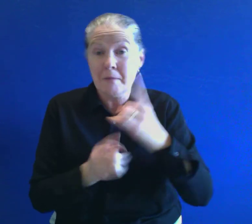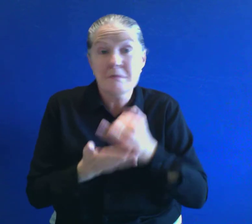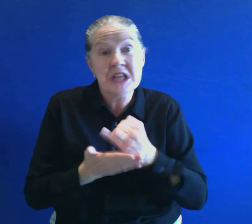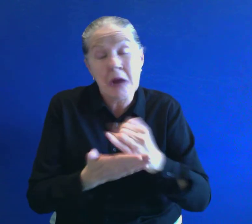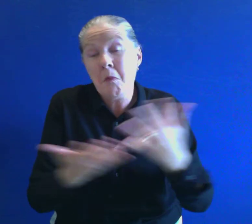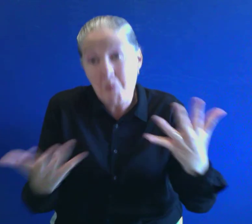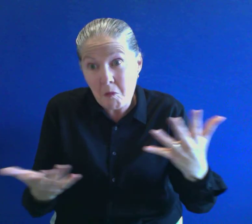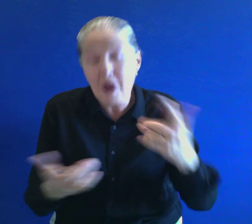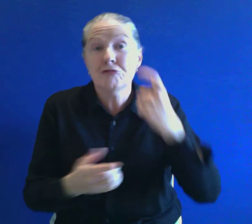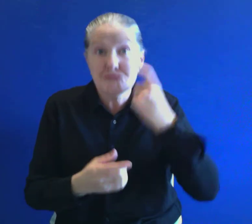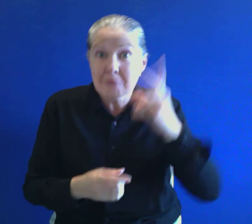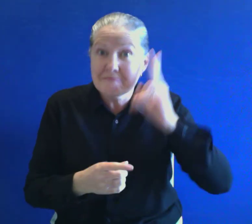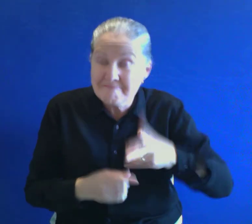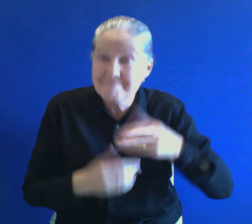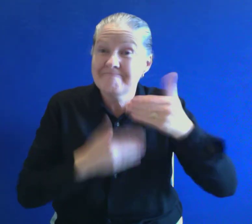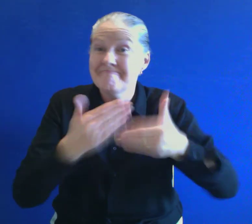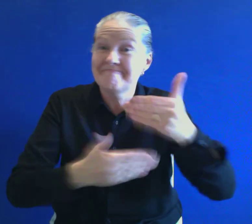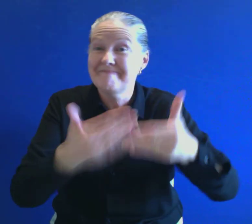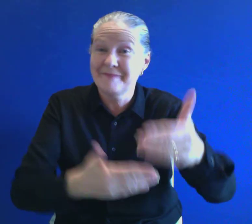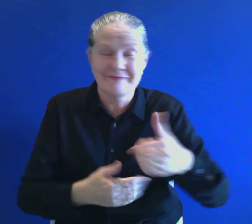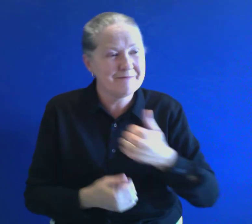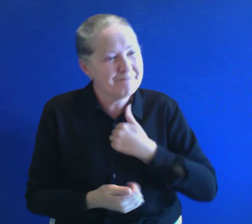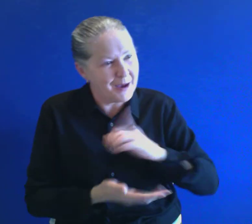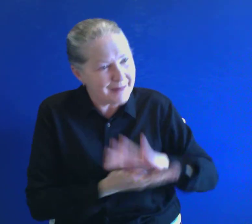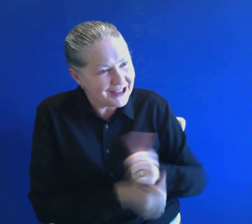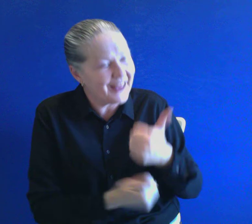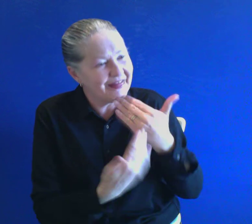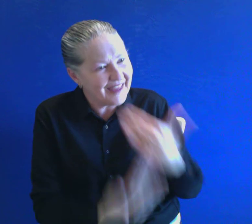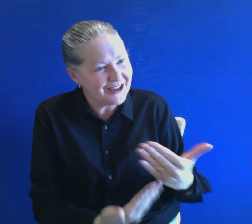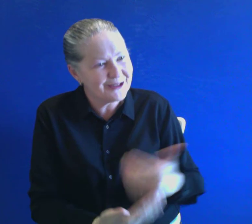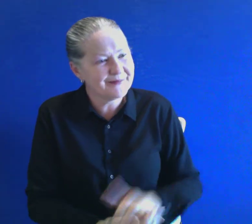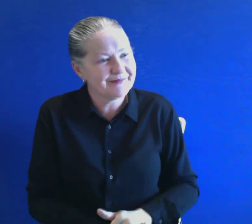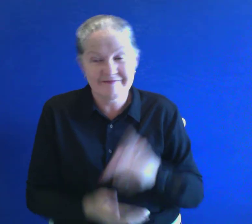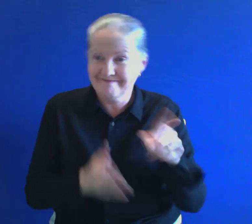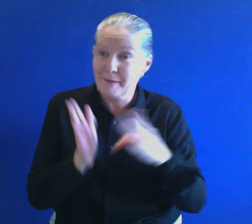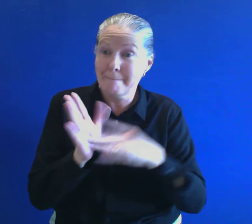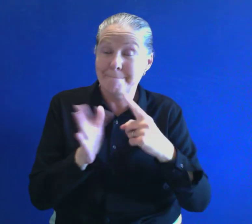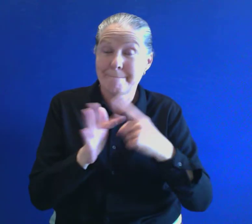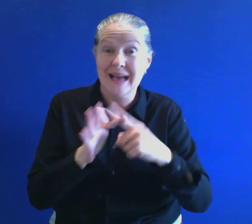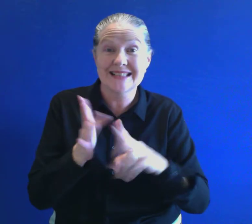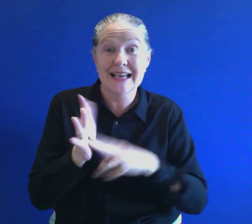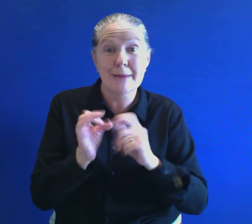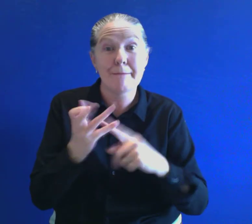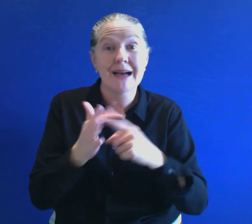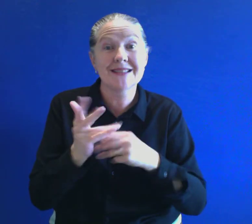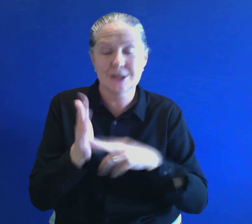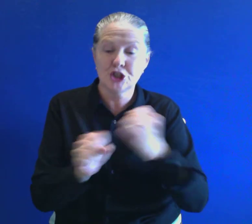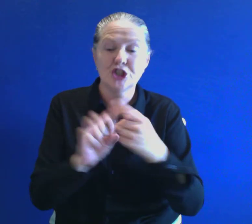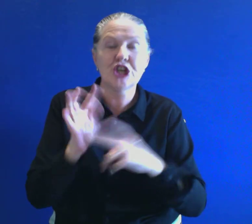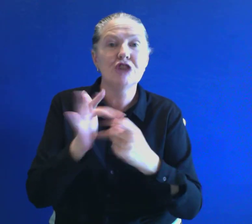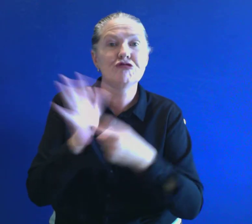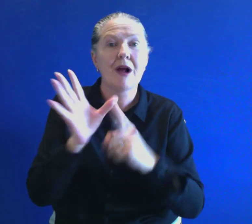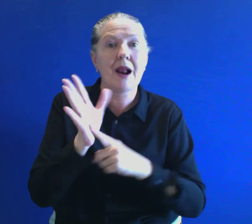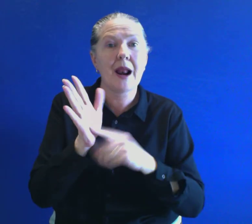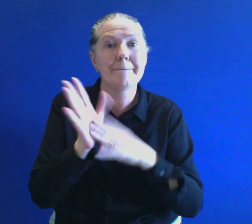get up and try again tomorrow. My pleasure. Thank you very much. Maxine Buxton is the General Manager of Deaf Victoria talking